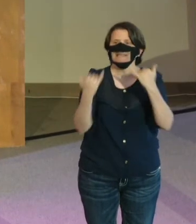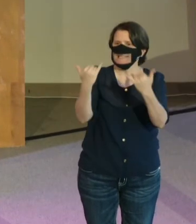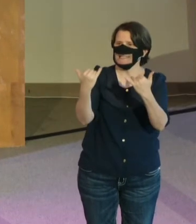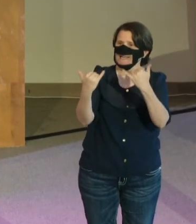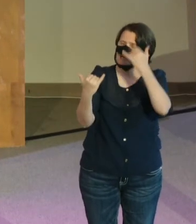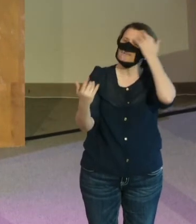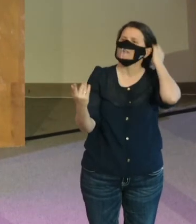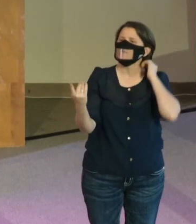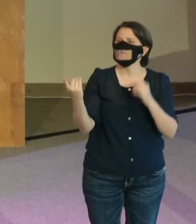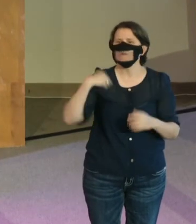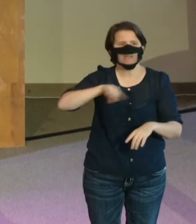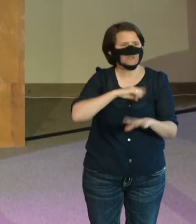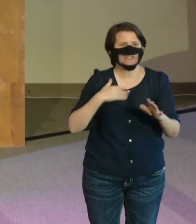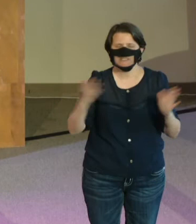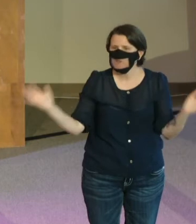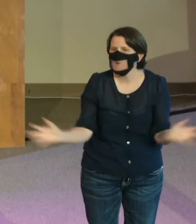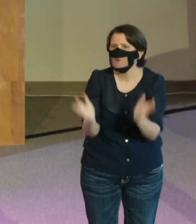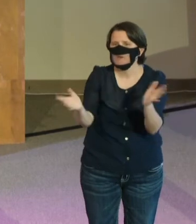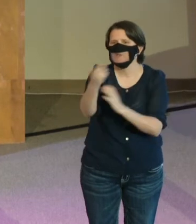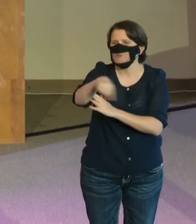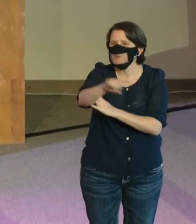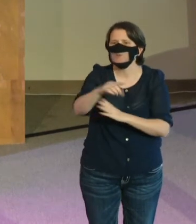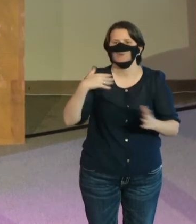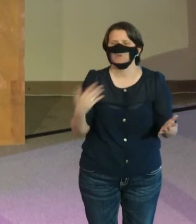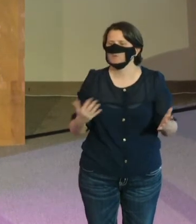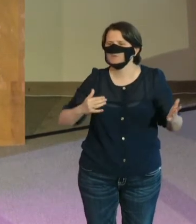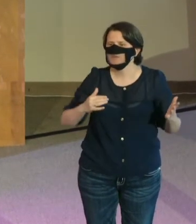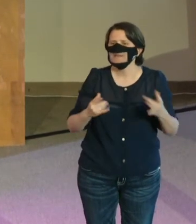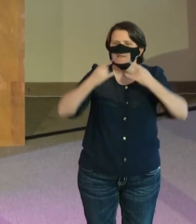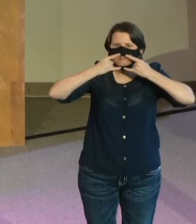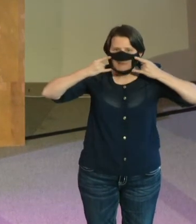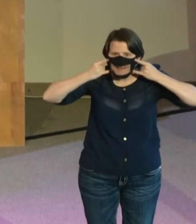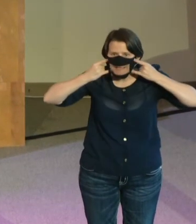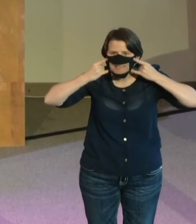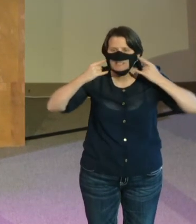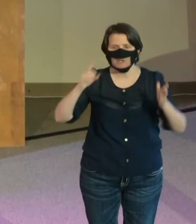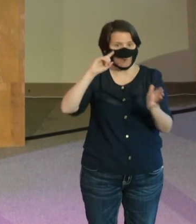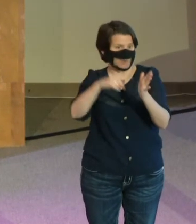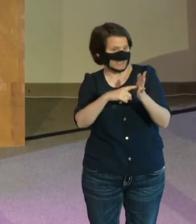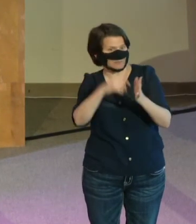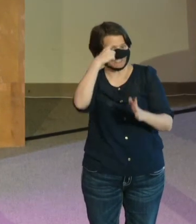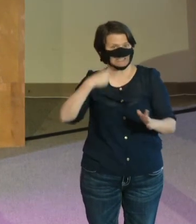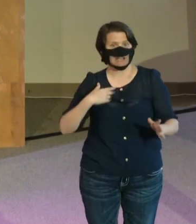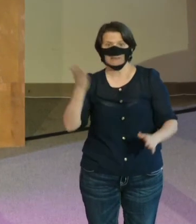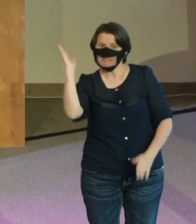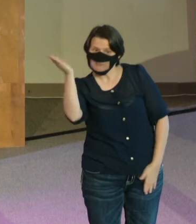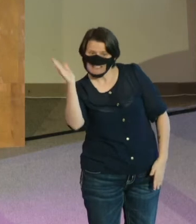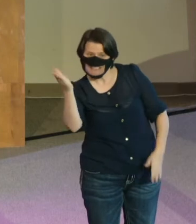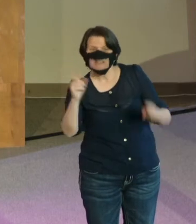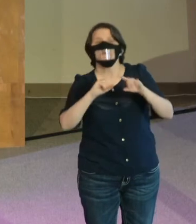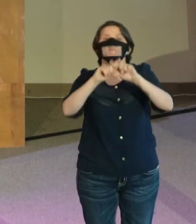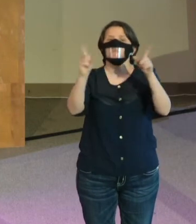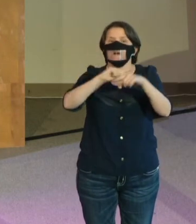just encouraging you, please, to stay masked, whether you're seated or standing. You'll notice my mask is off because I'm up here speaking, but when I go back over there, I'll